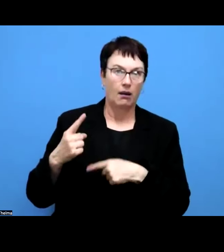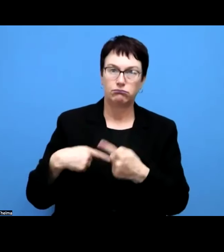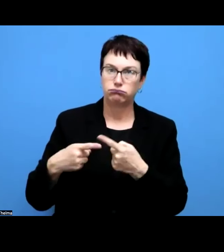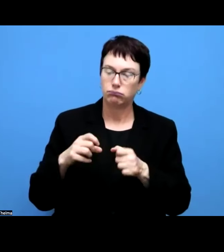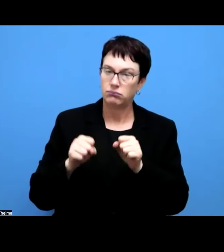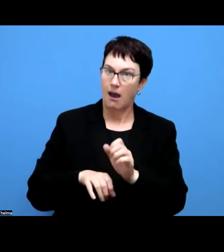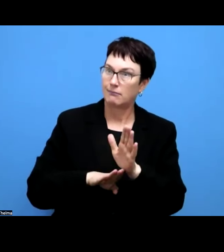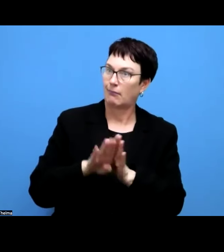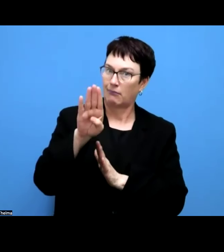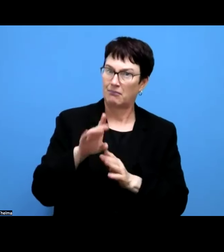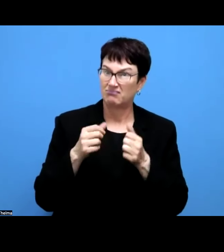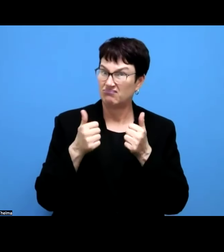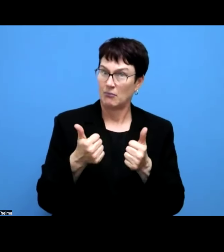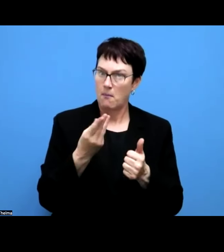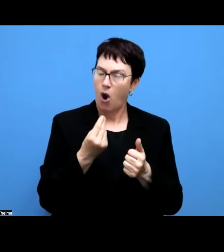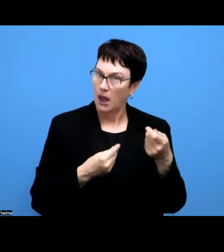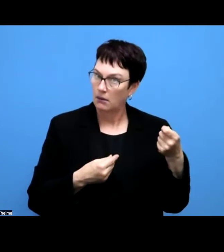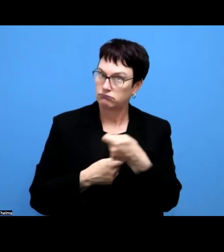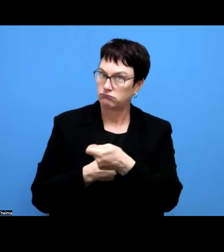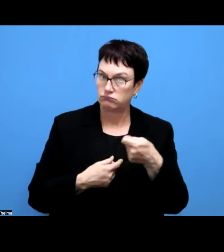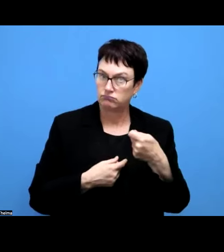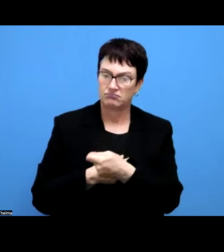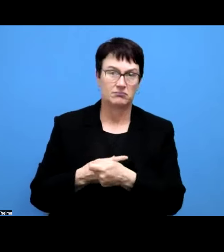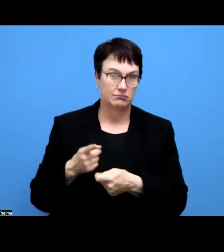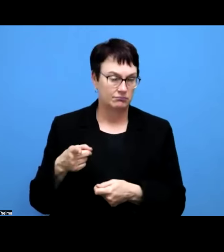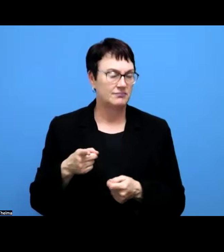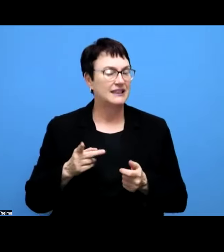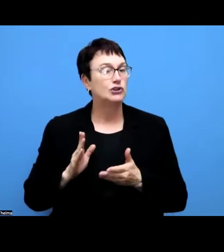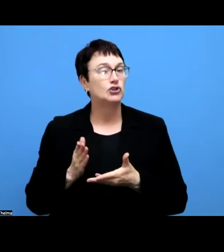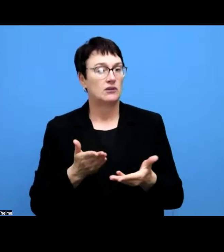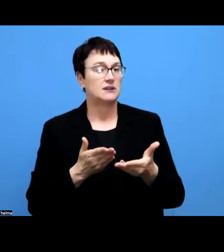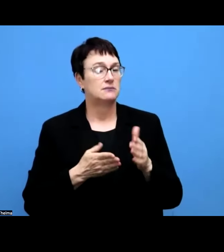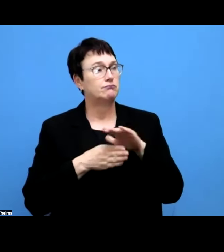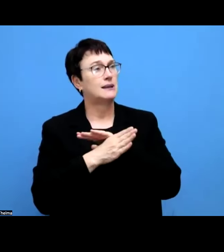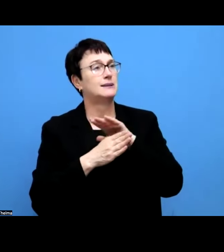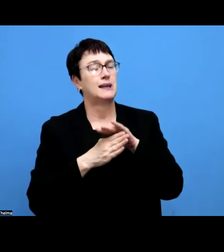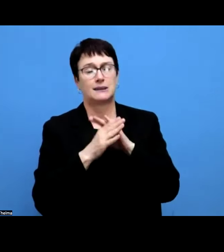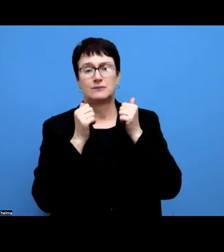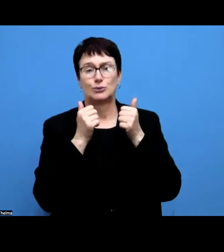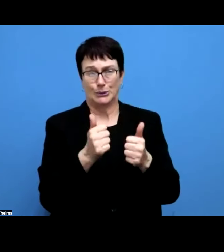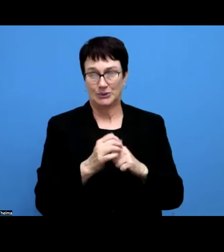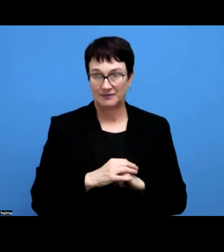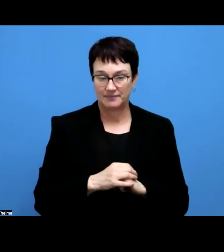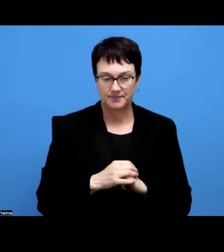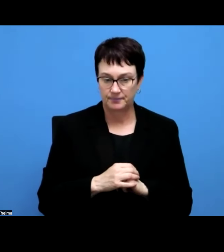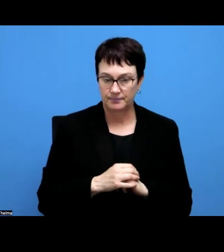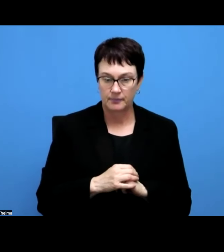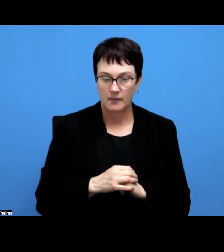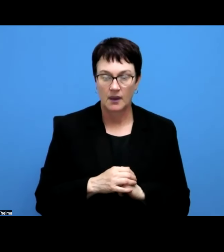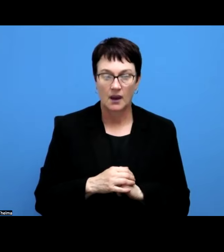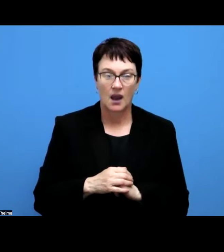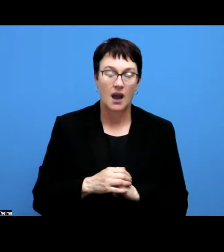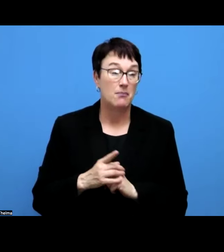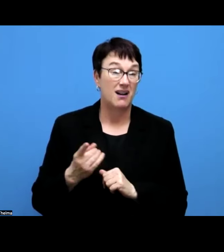reimbursement of amounts that persons with disability would go deeper, and yet they were not